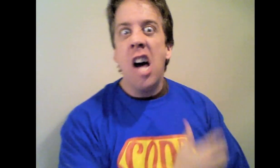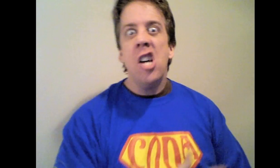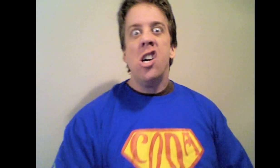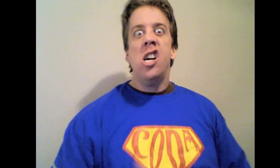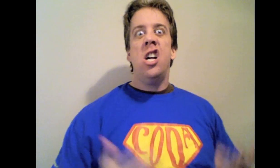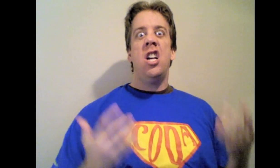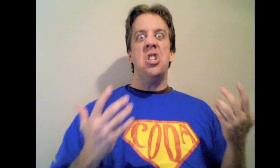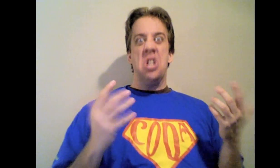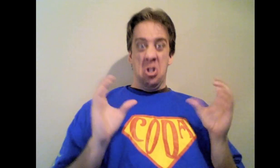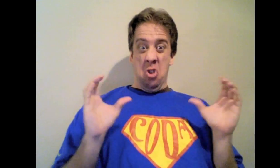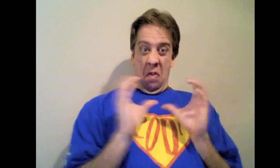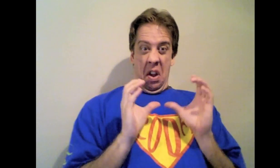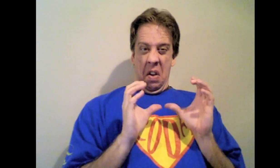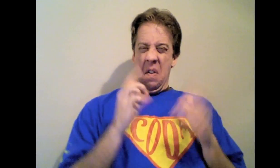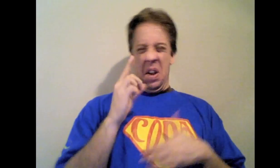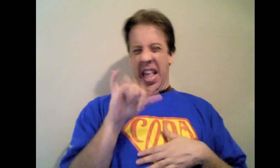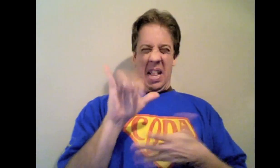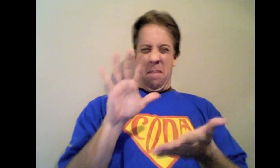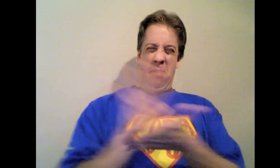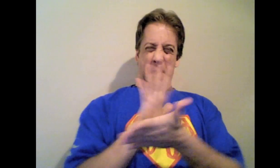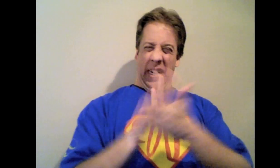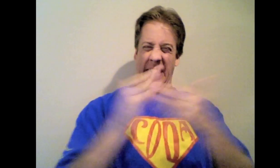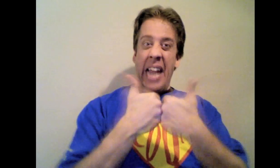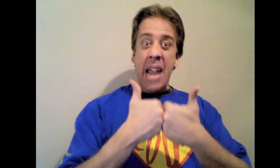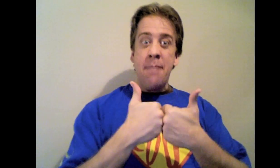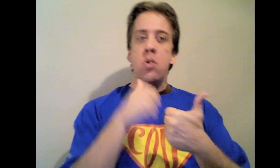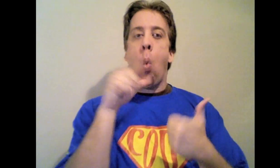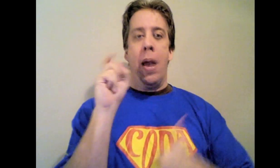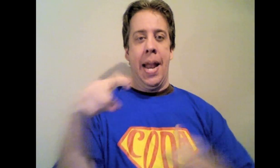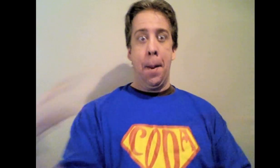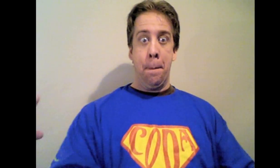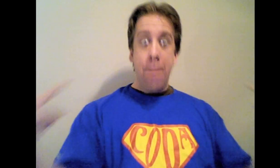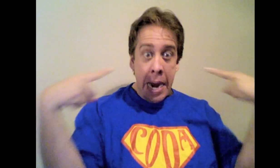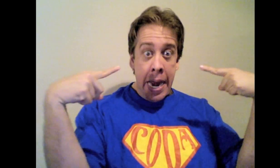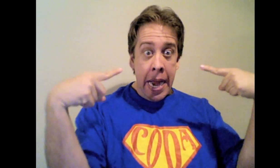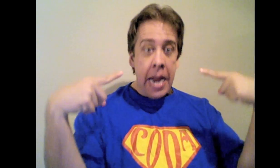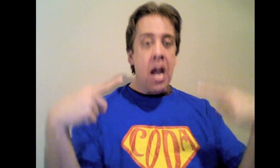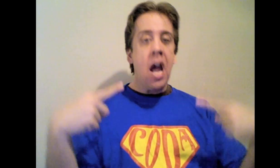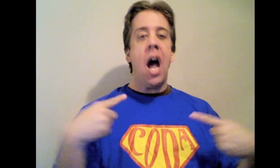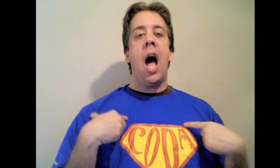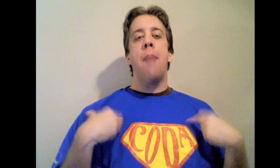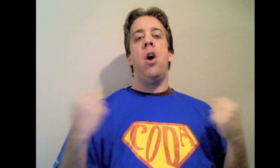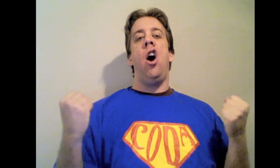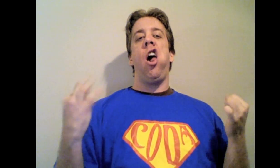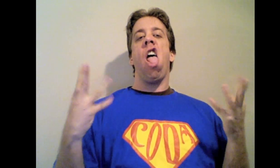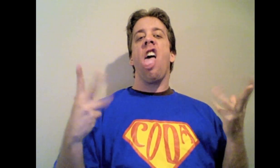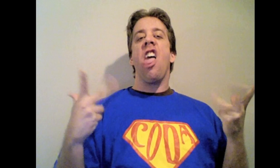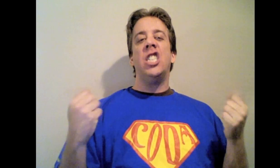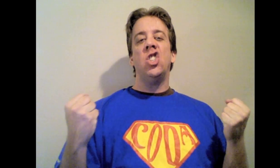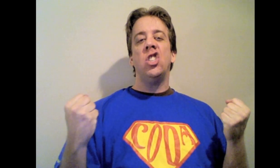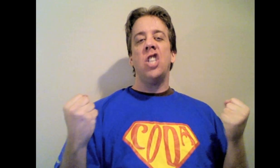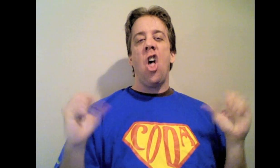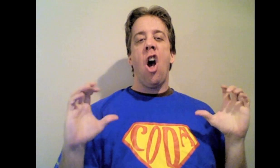ASL. Don't need that certification thing. It's a paper game. I'm a Coda.